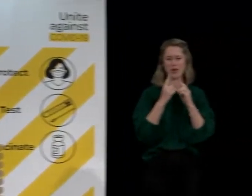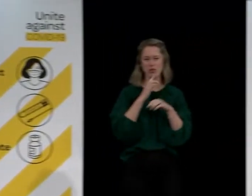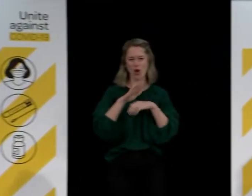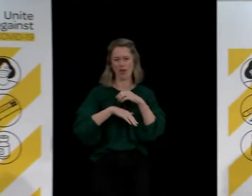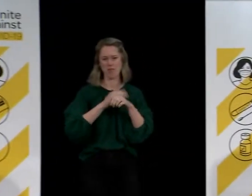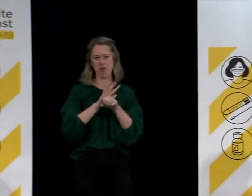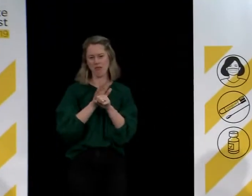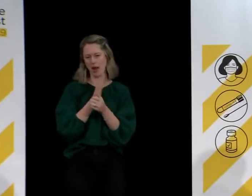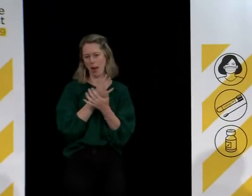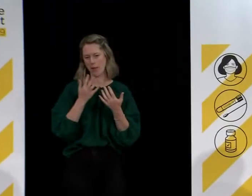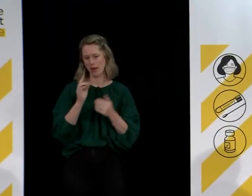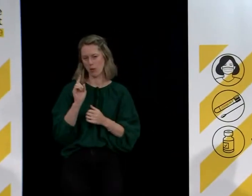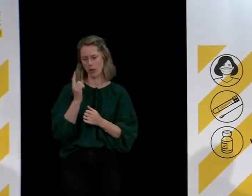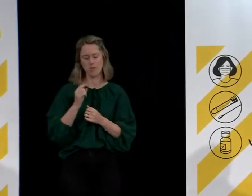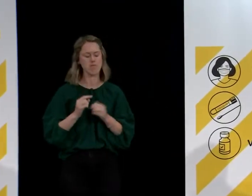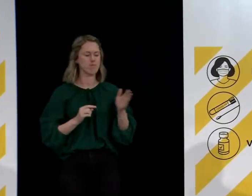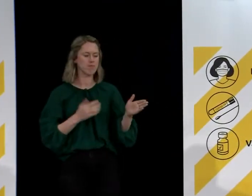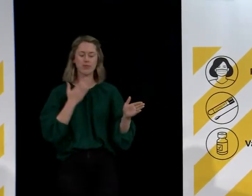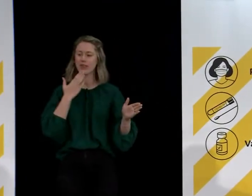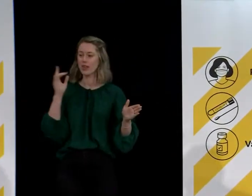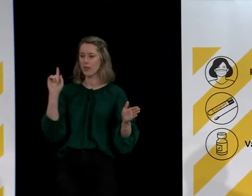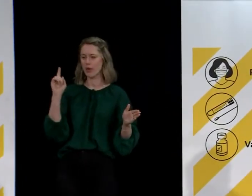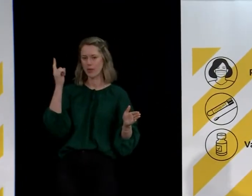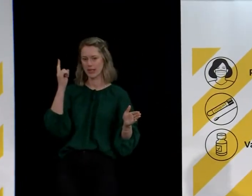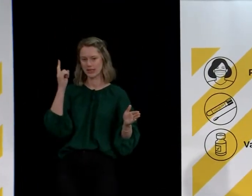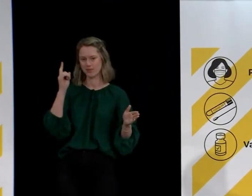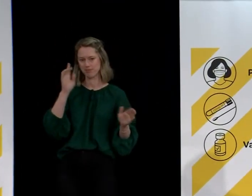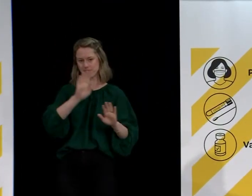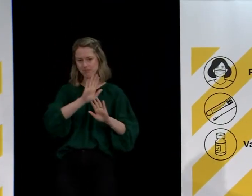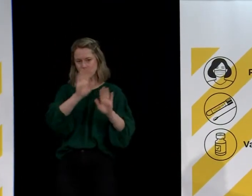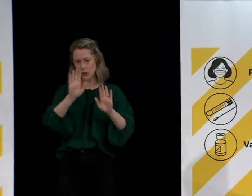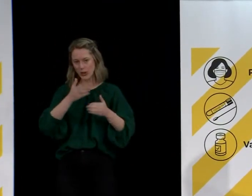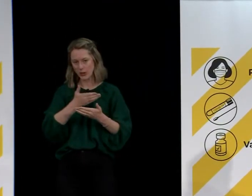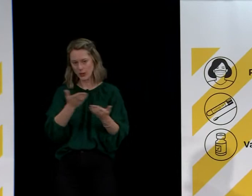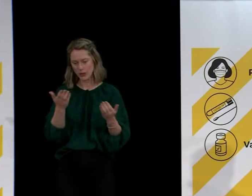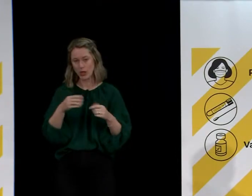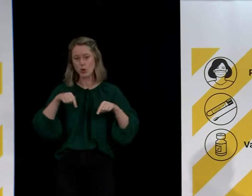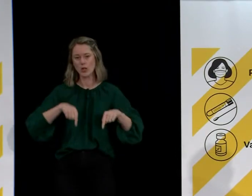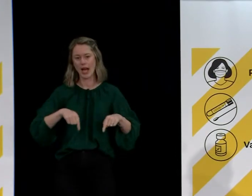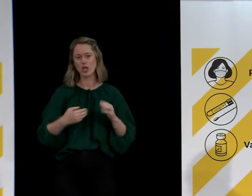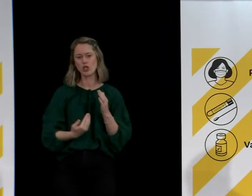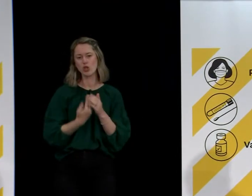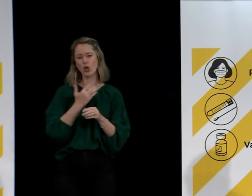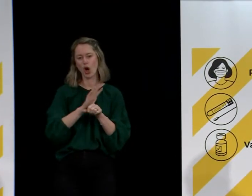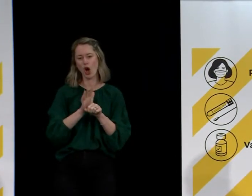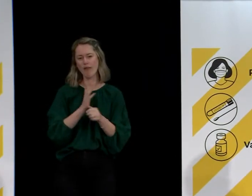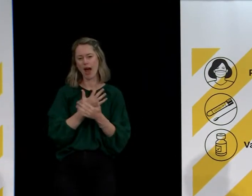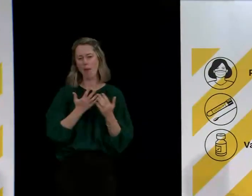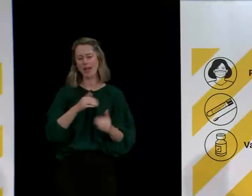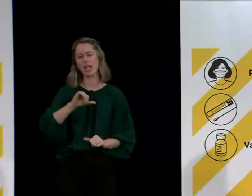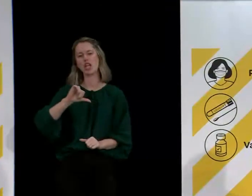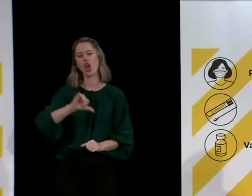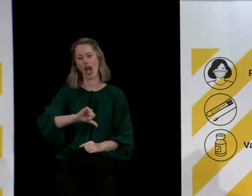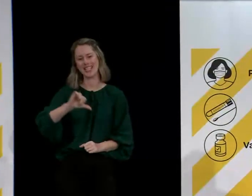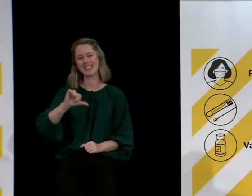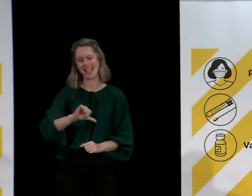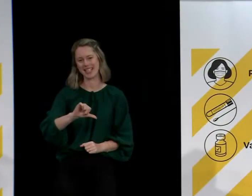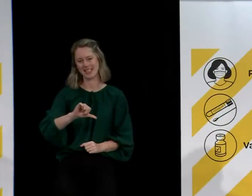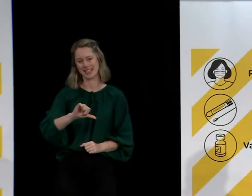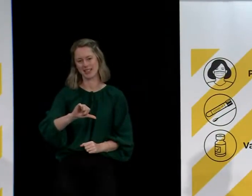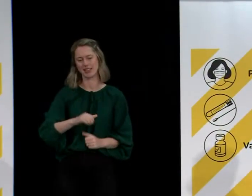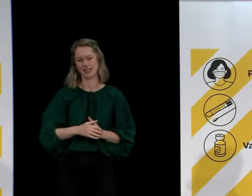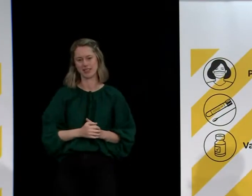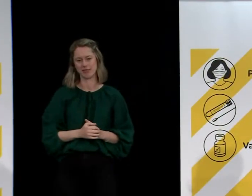Delta outbreak in Auckland. Thank you, Prime Minister. Kia ora koutou katoa. So today there are 19 new cases in the community to